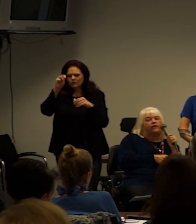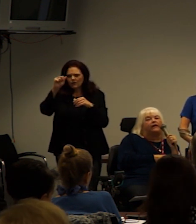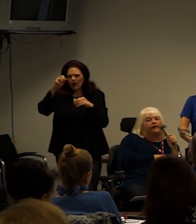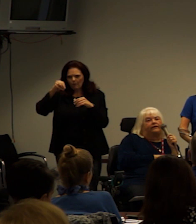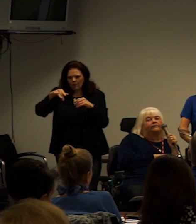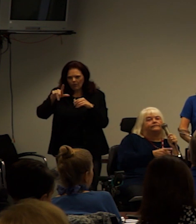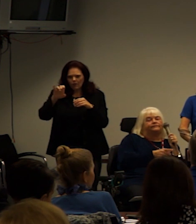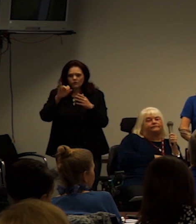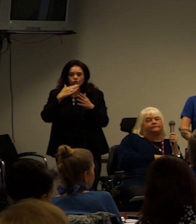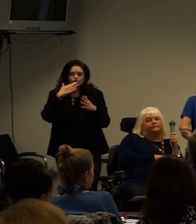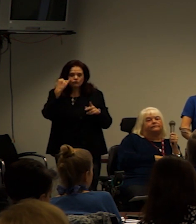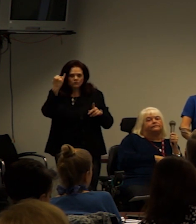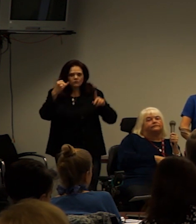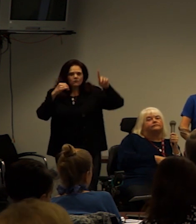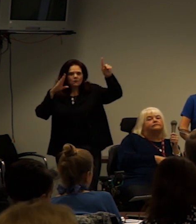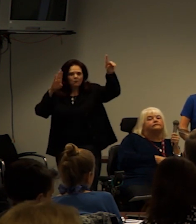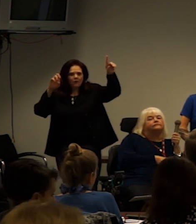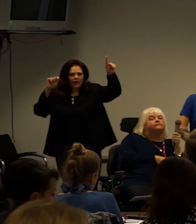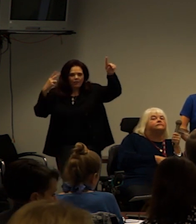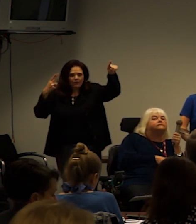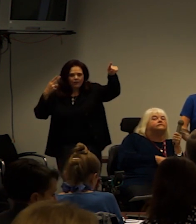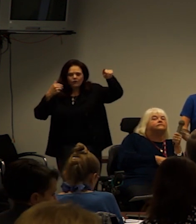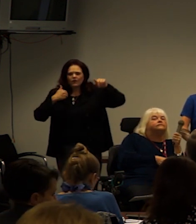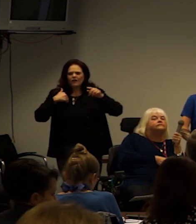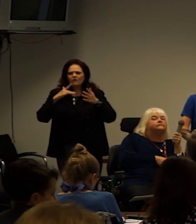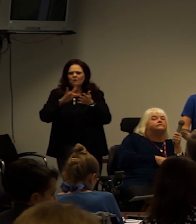Mm-hmm. That's a great idea. Beth?